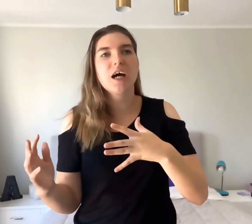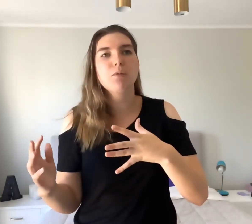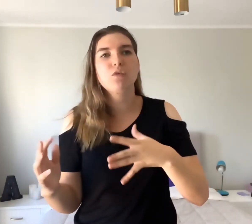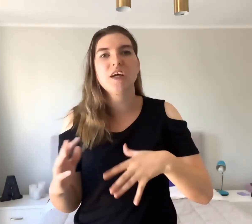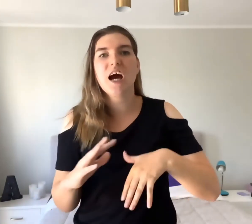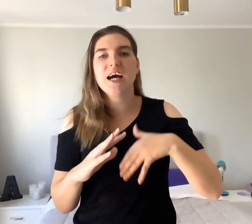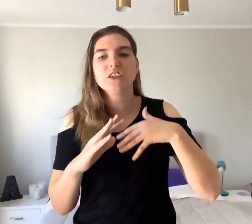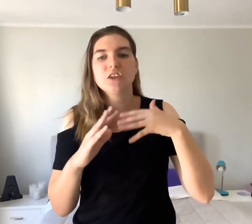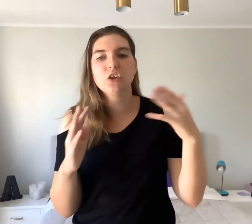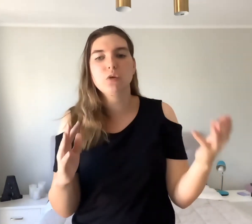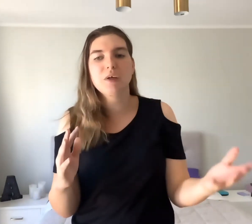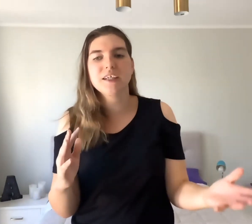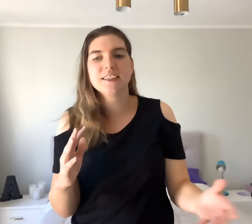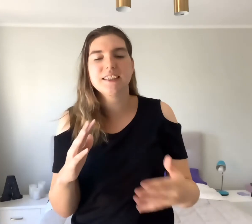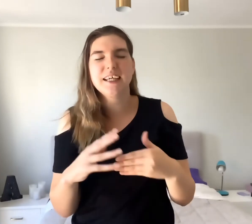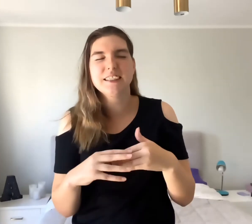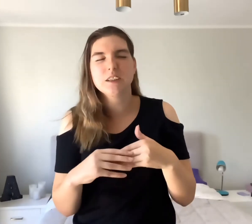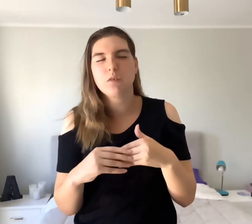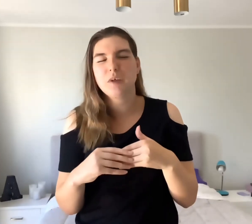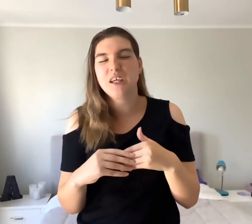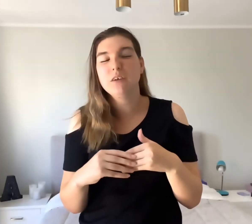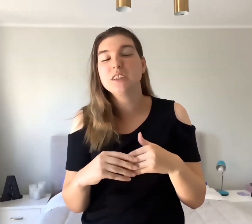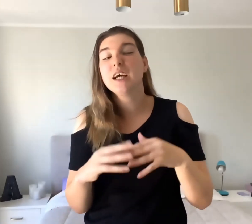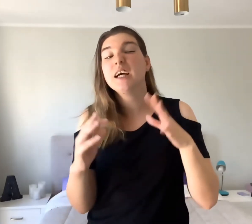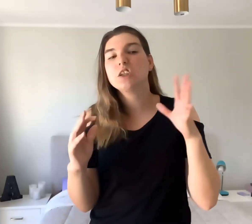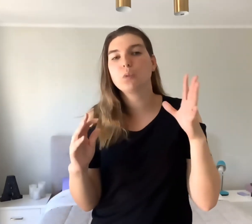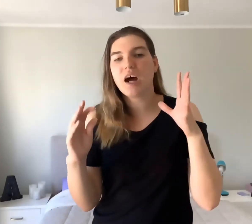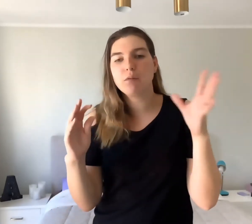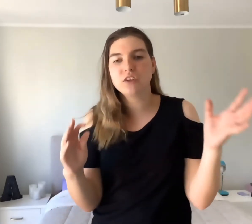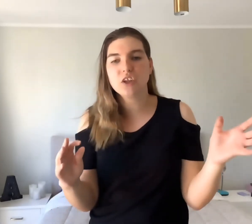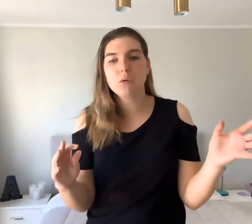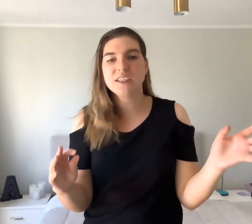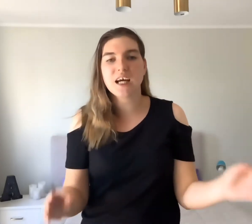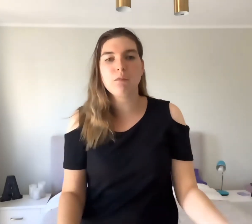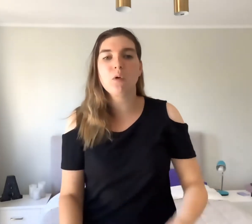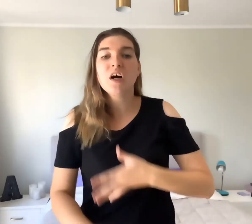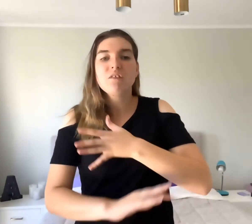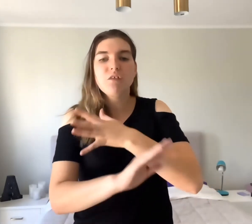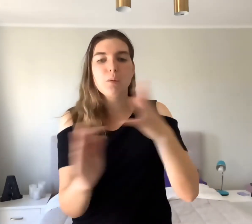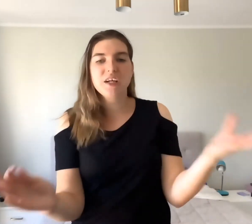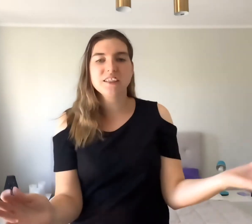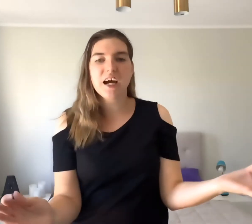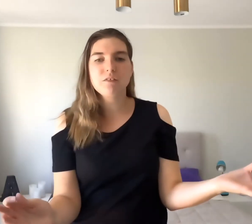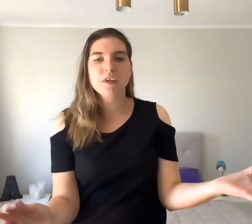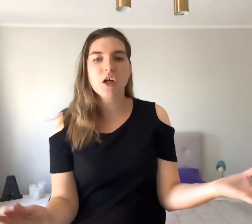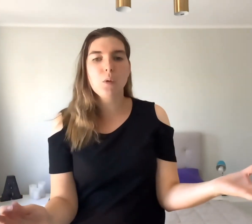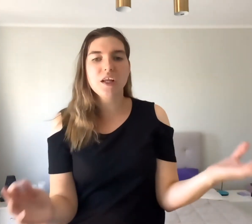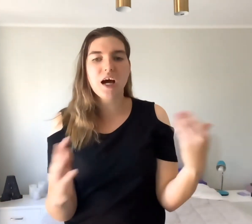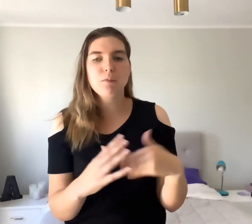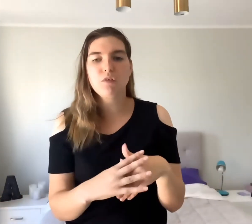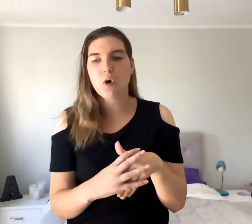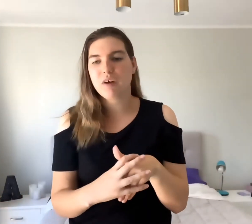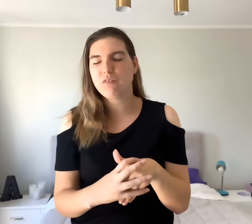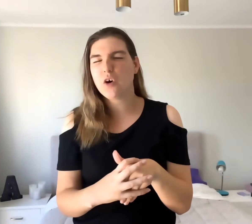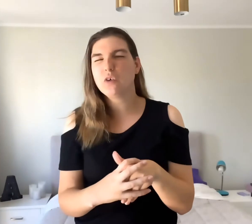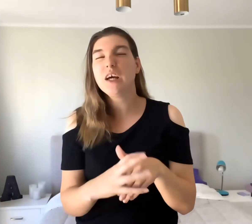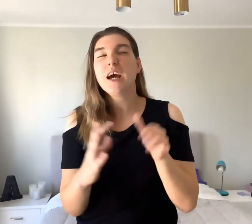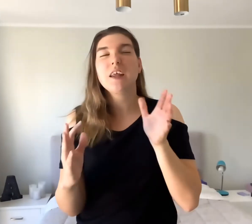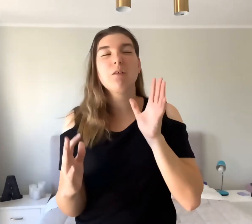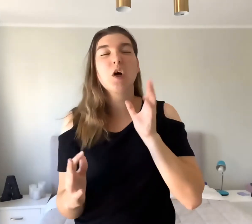iMovie. I just do because it's the easiest for me to use. So what I will do is I will film an entire video in iMovie on my phone. Then I will go in